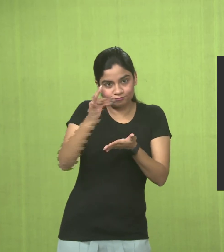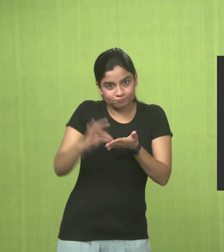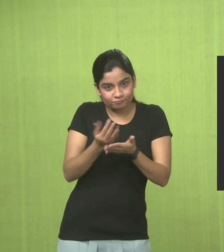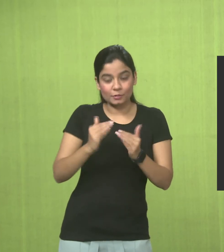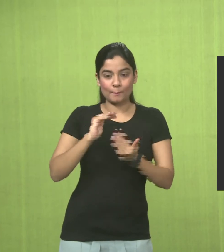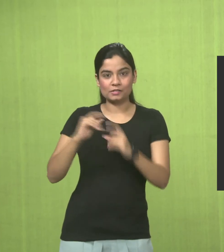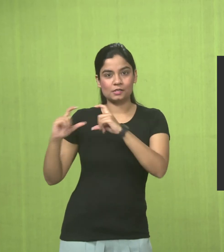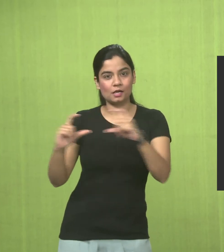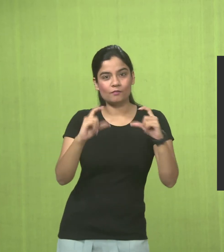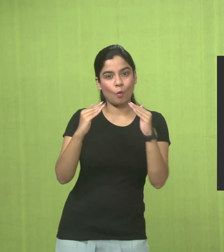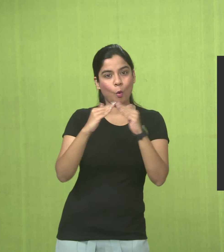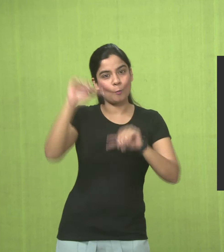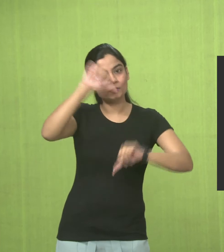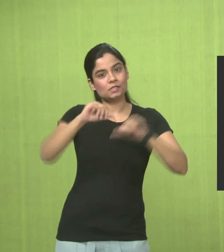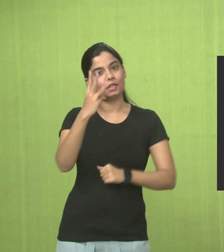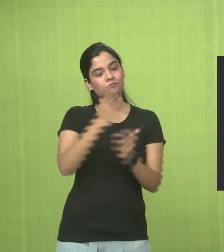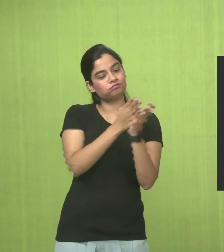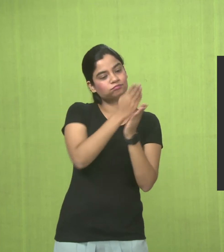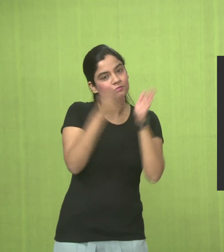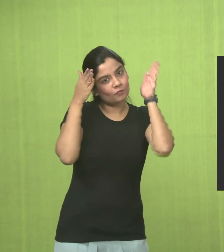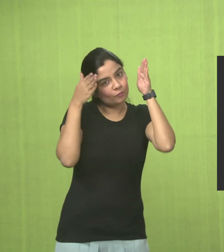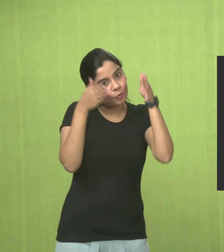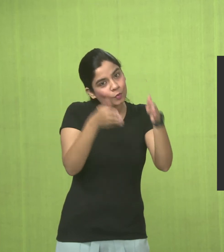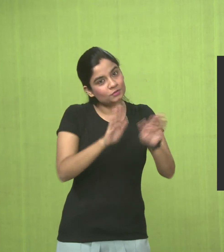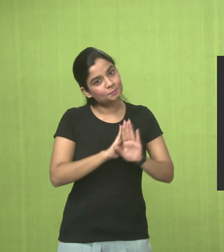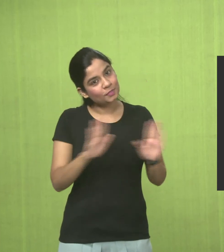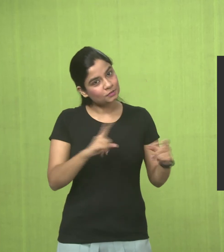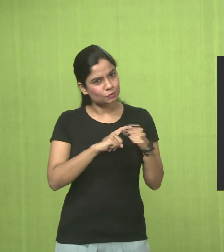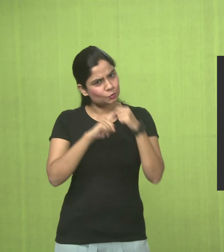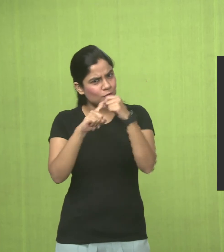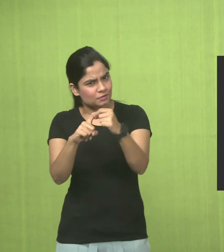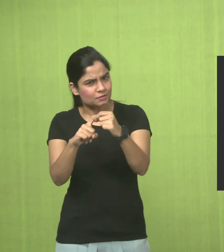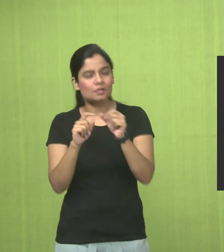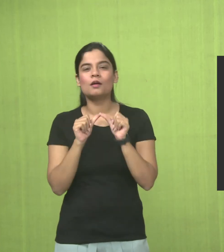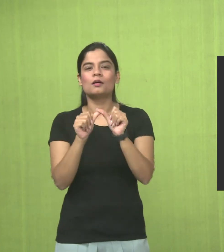stitching, and childcare? Is that true?